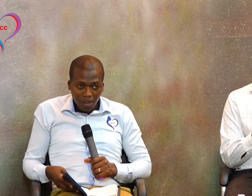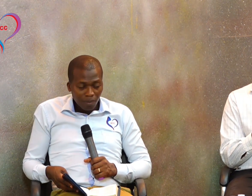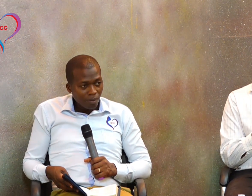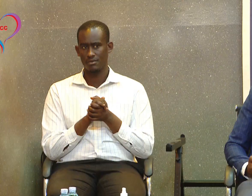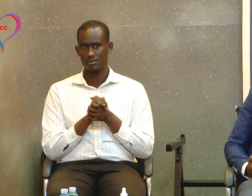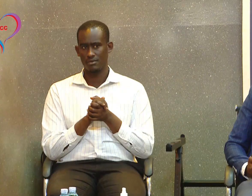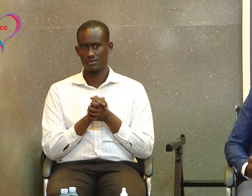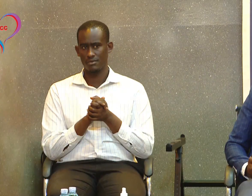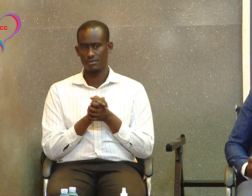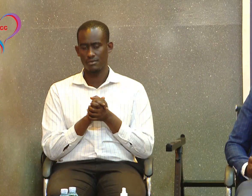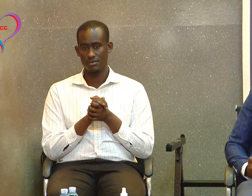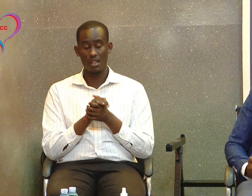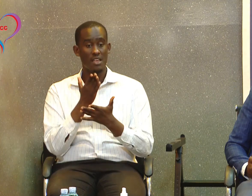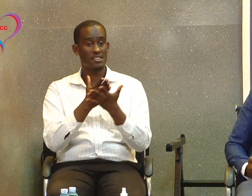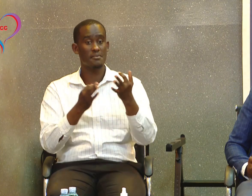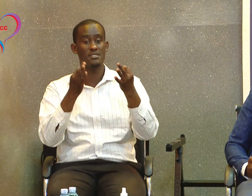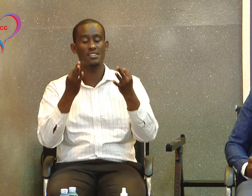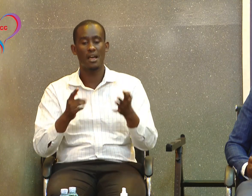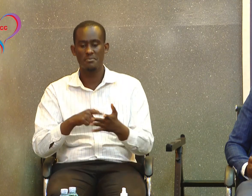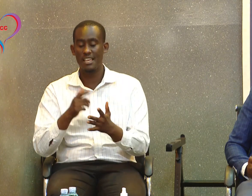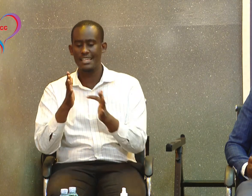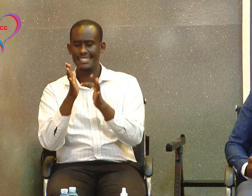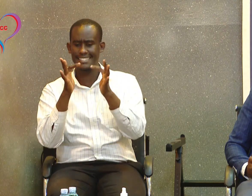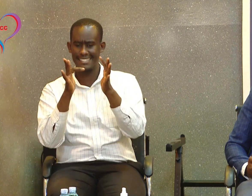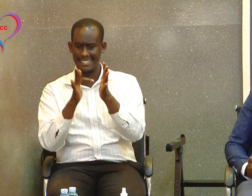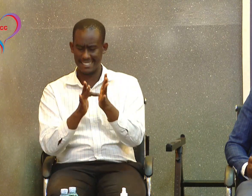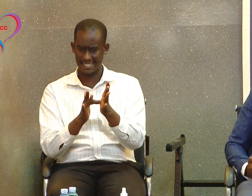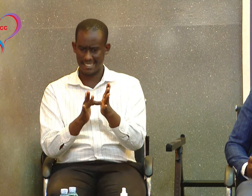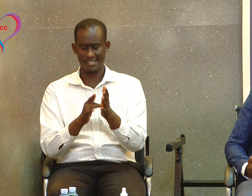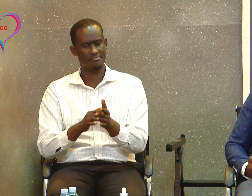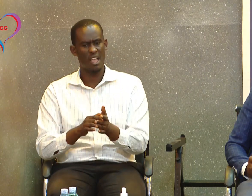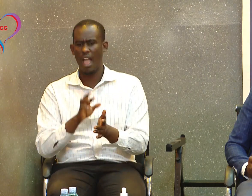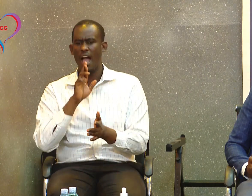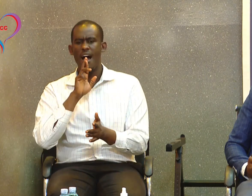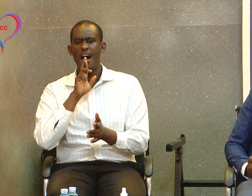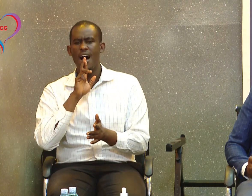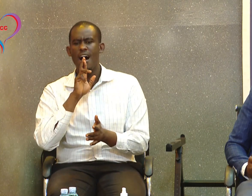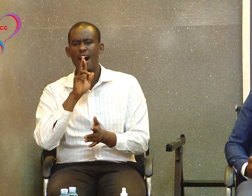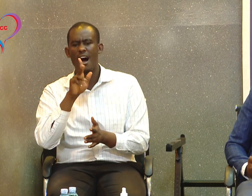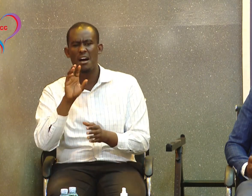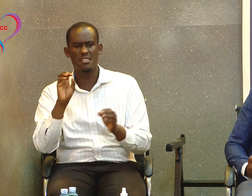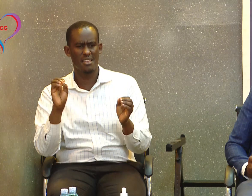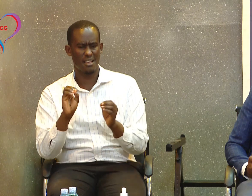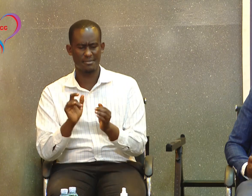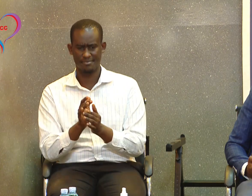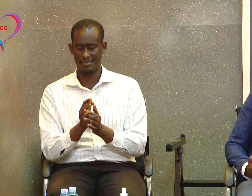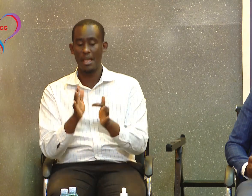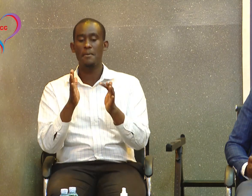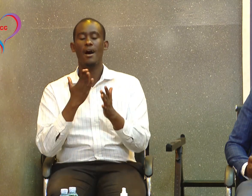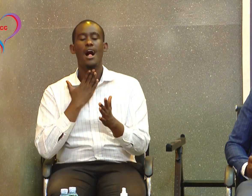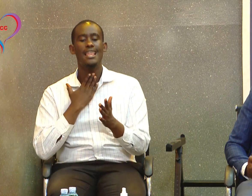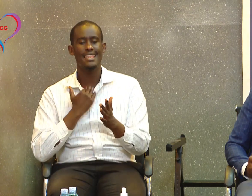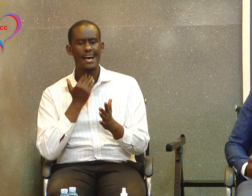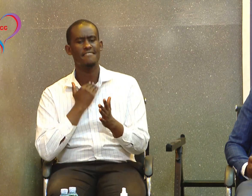ki? Sometimes Jesus does not take the obligation to answer some questions, but I really love him here that he took time